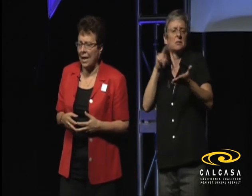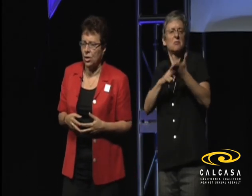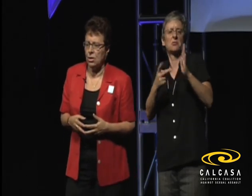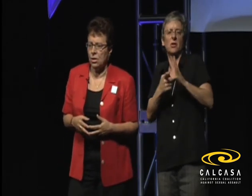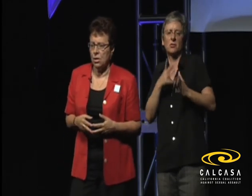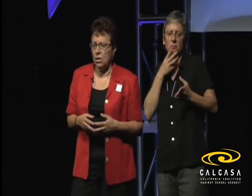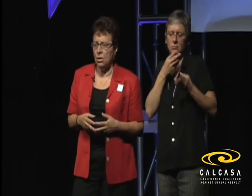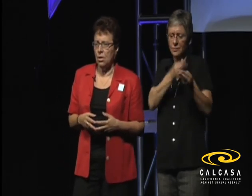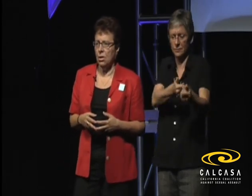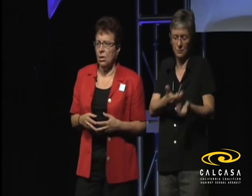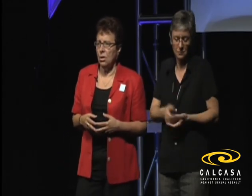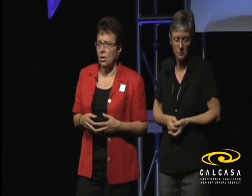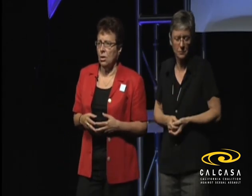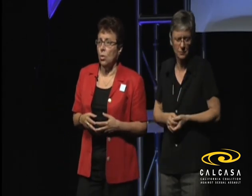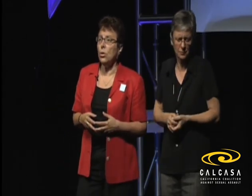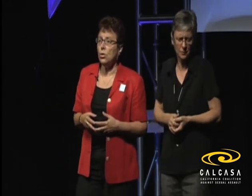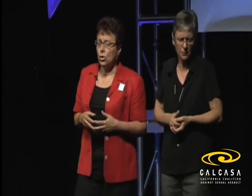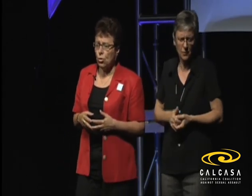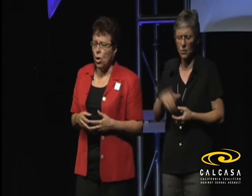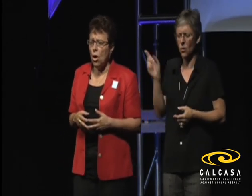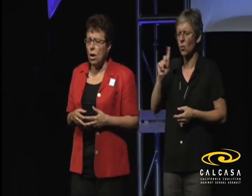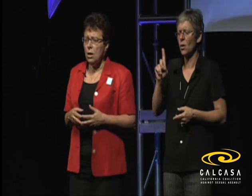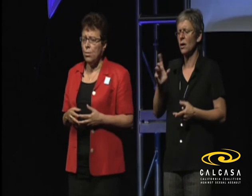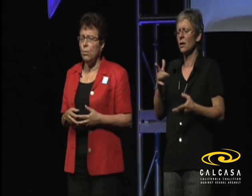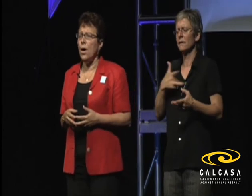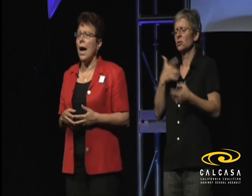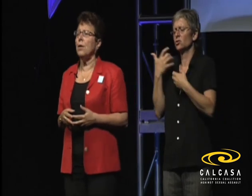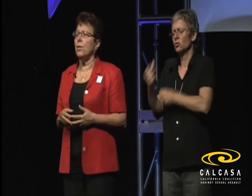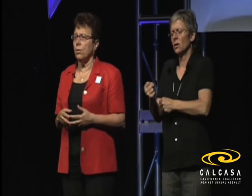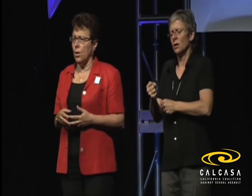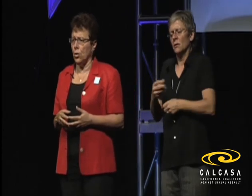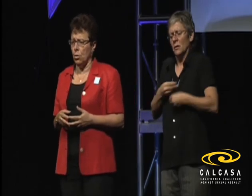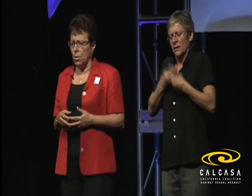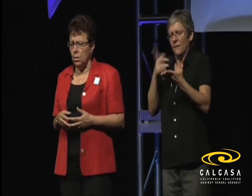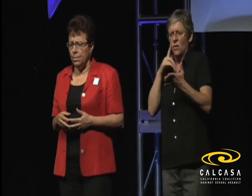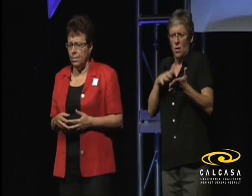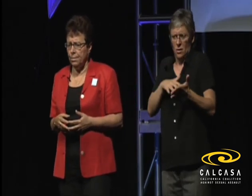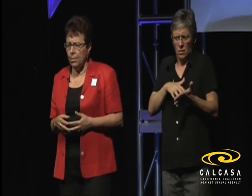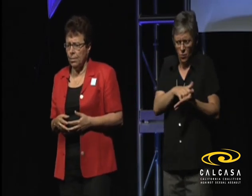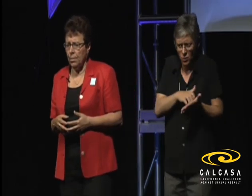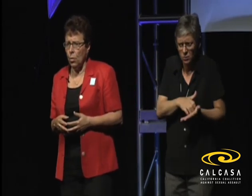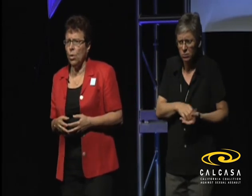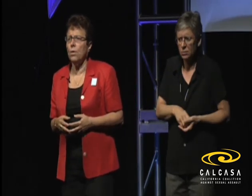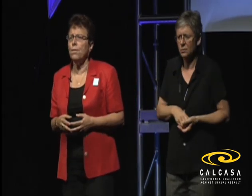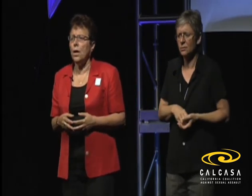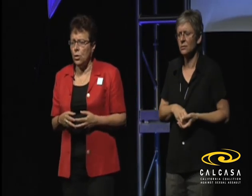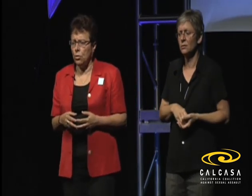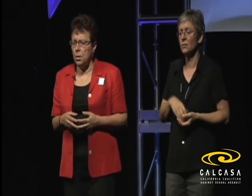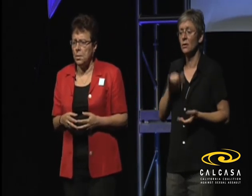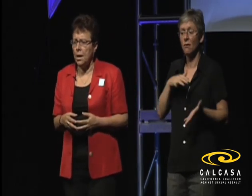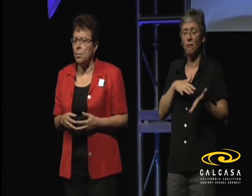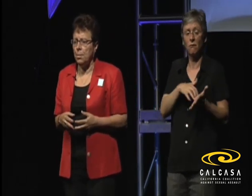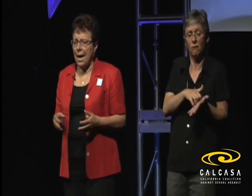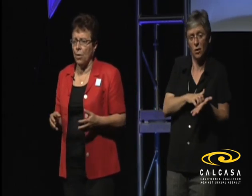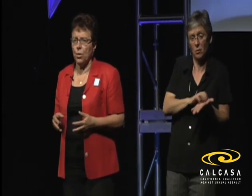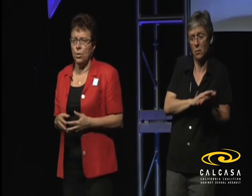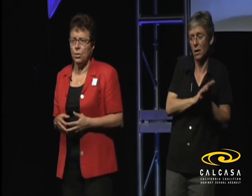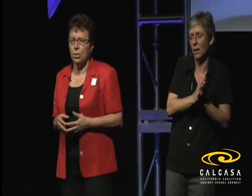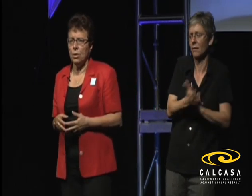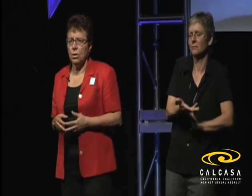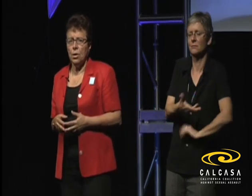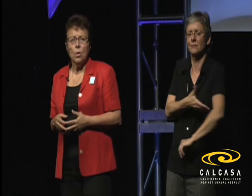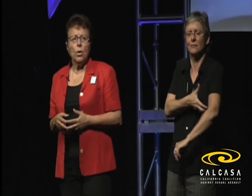intentional actions. Where the strong provide for the vulnerable, where the vulnerable become